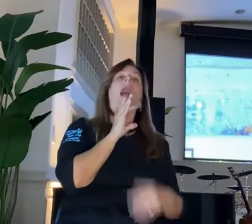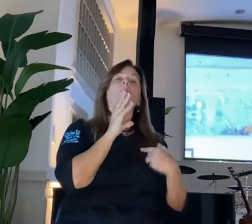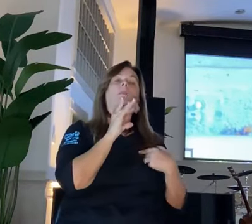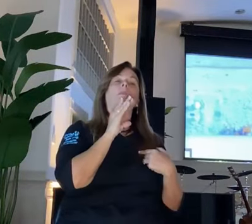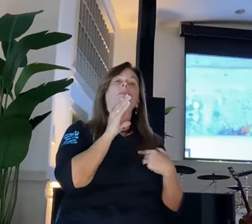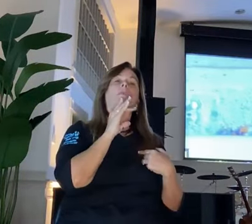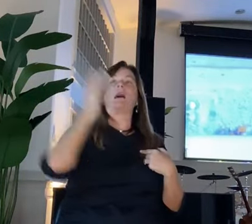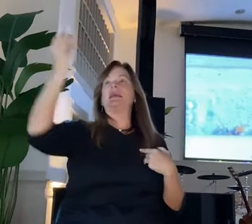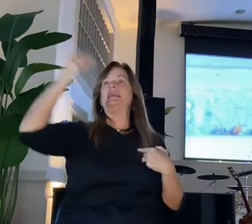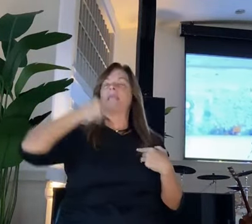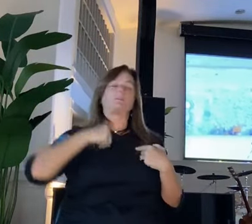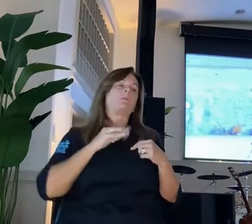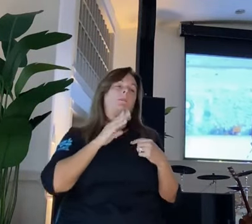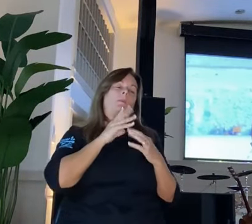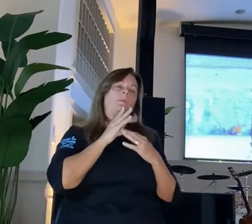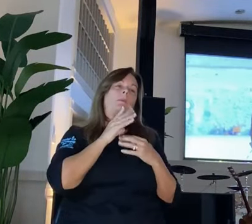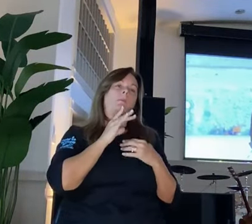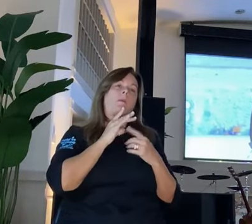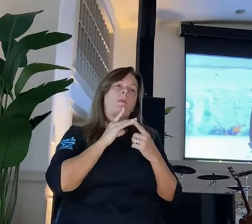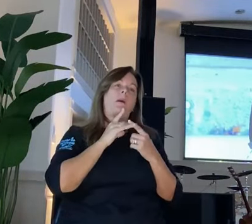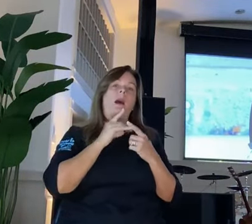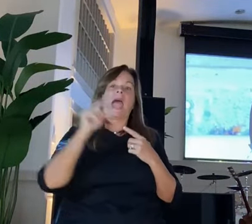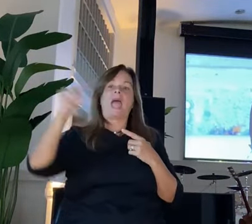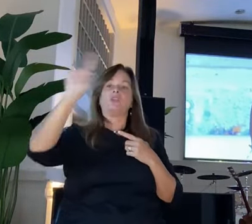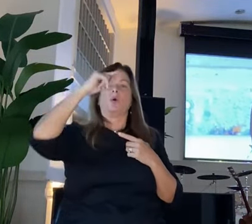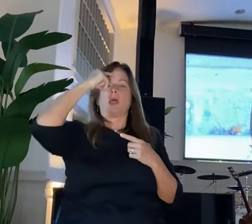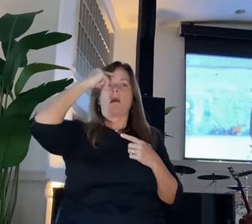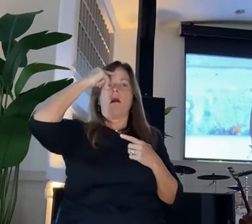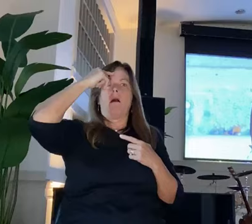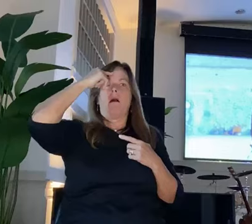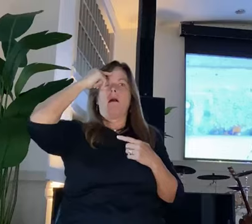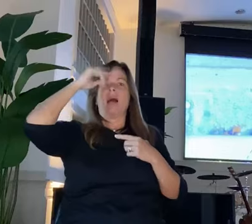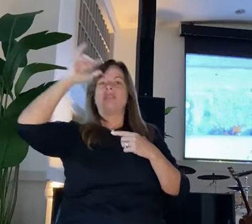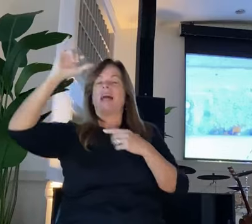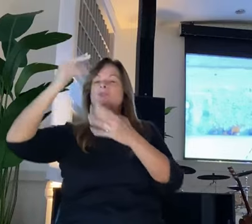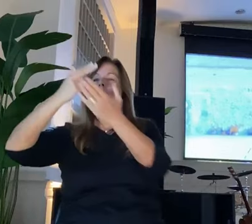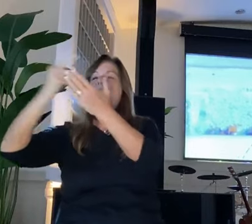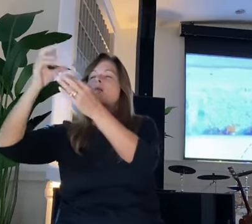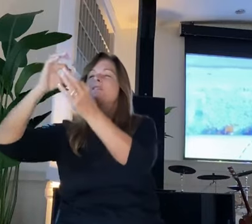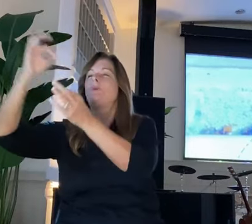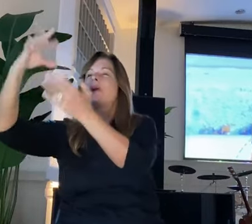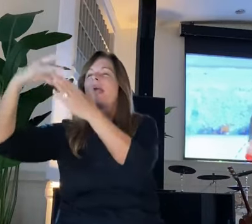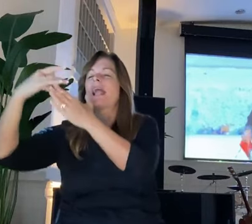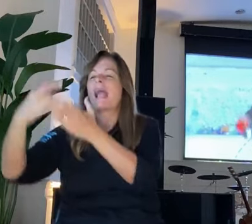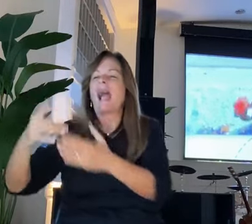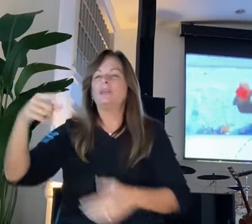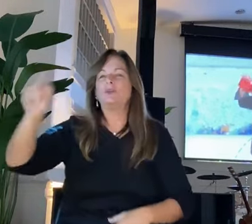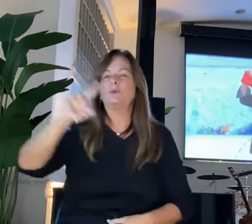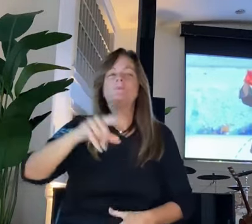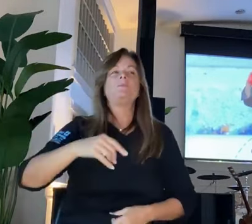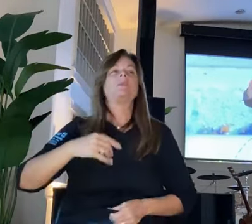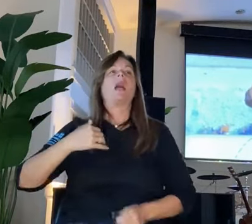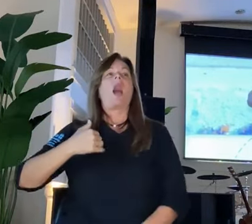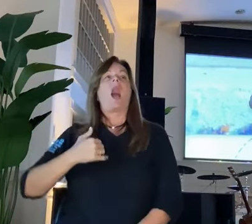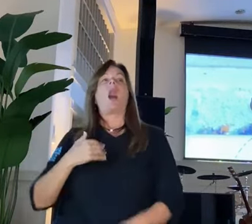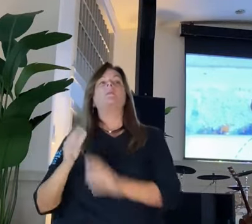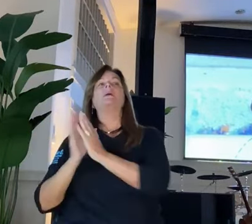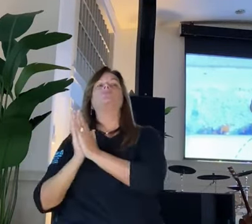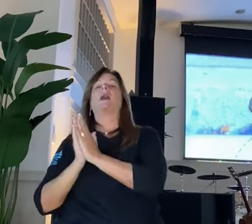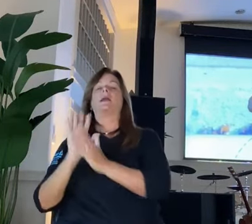Or perhaps sometimes you're in prayer. This is what happens to me. I'll be in prayer, praying about something, and the Holy Spirit